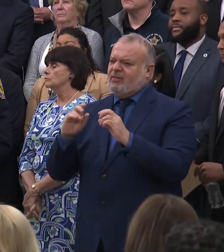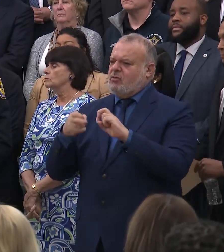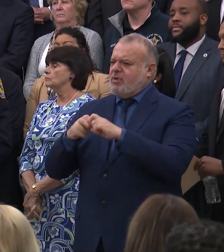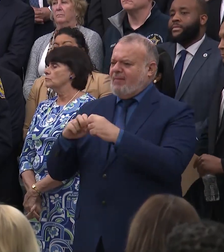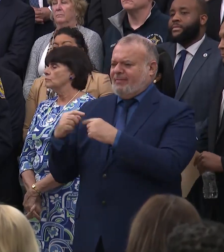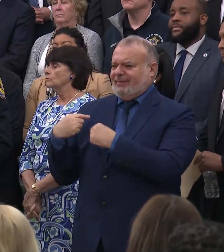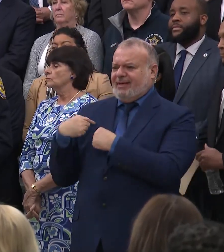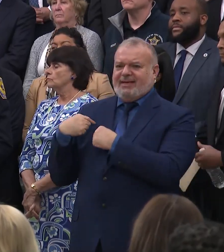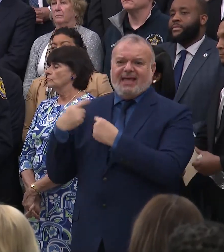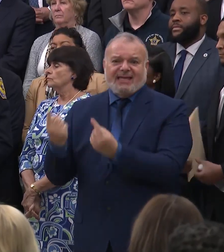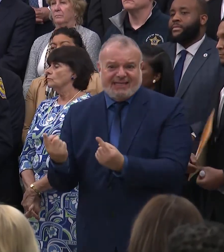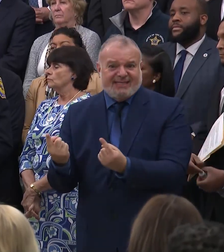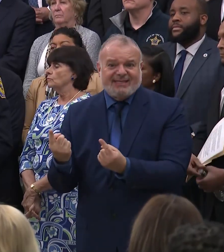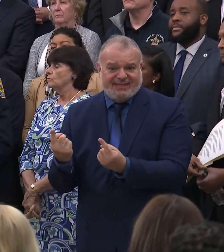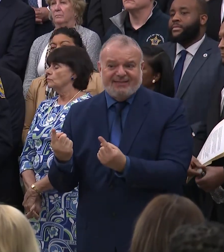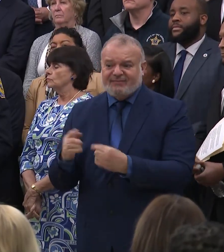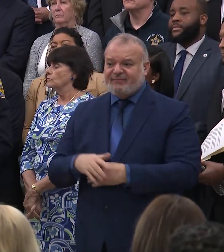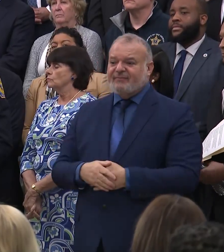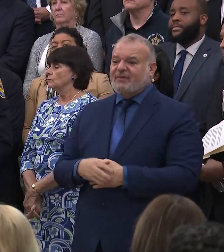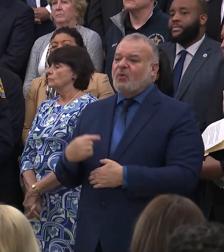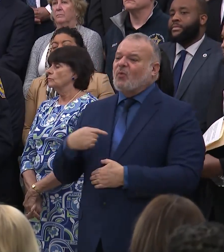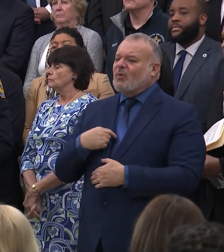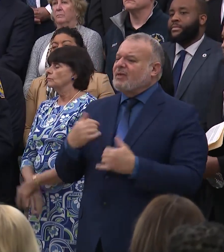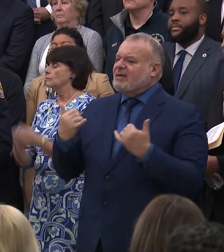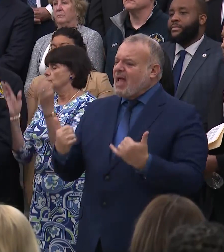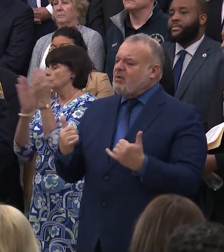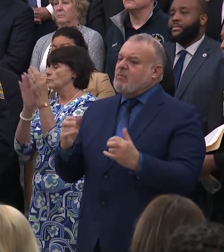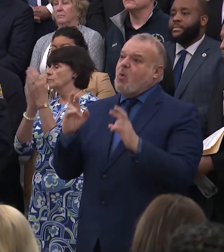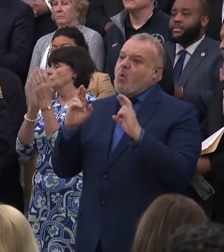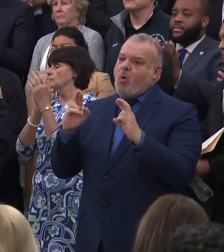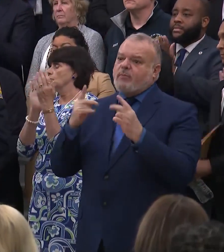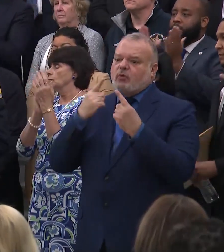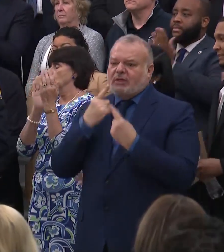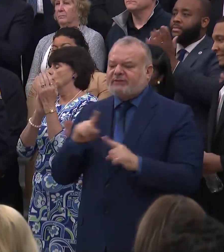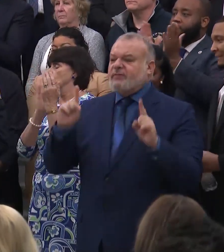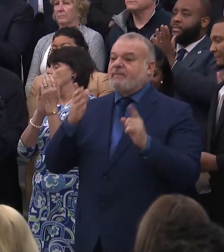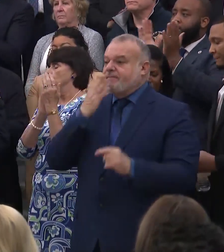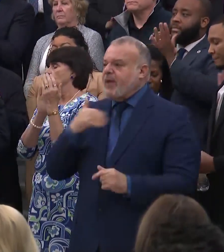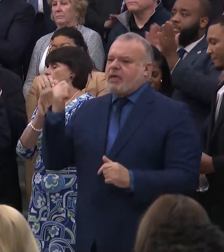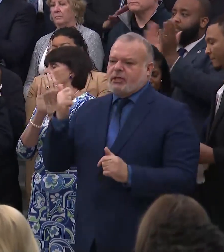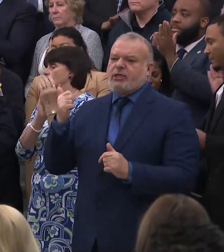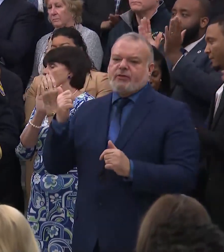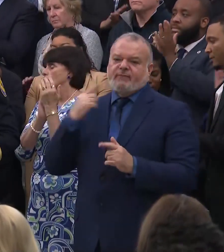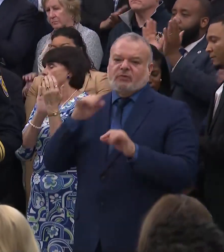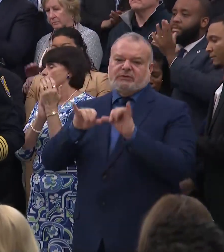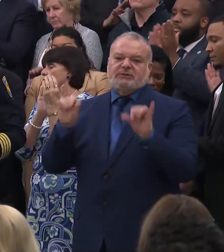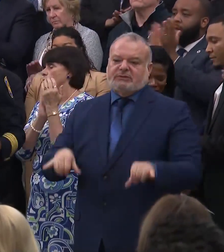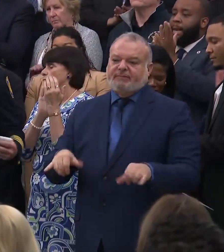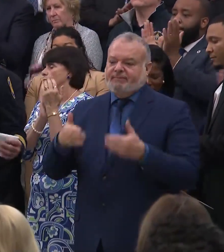helping us achieve better police legitimacy. I thank the governor and I thank everybody else.